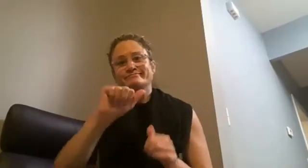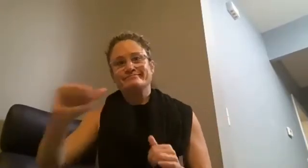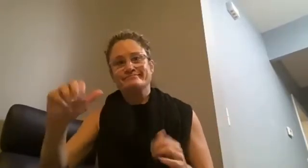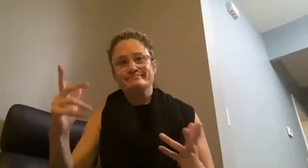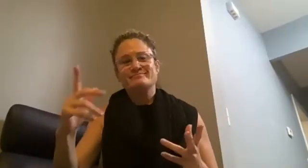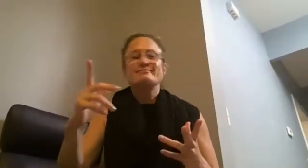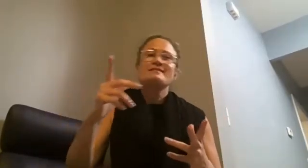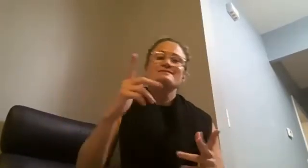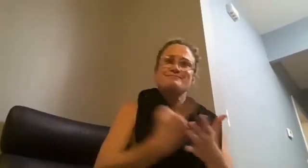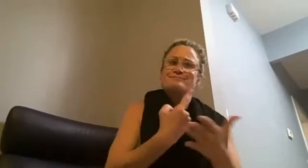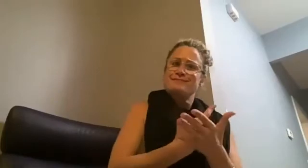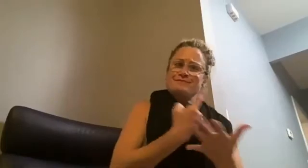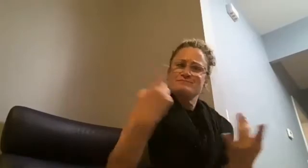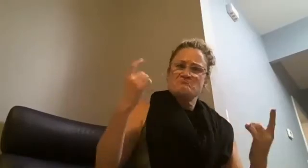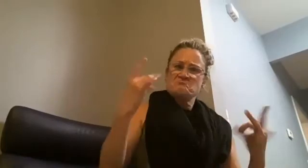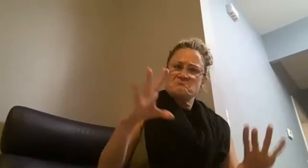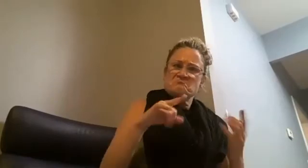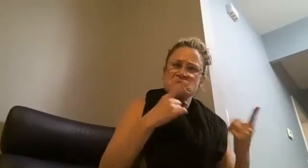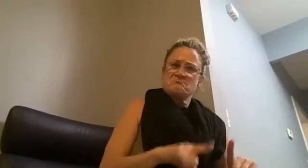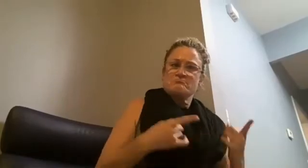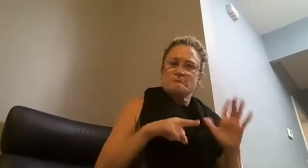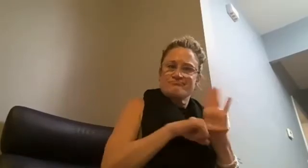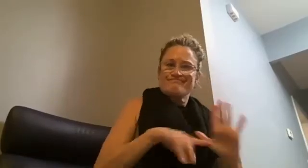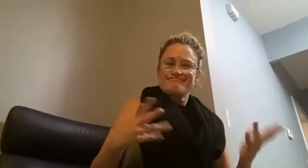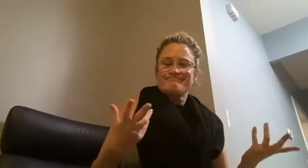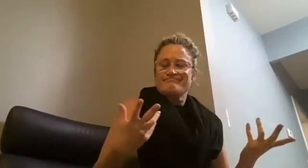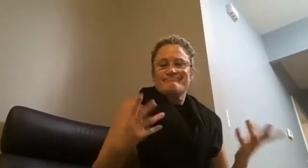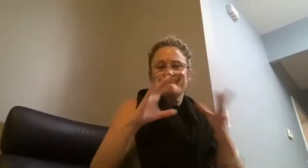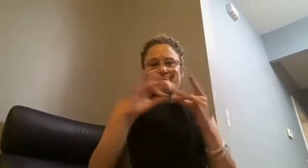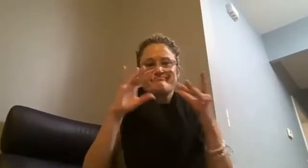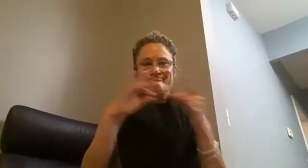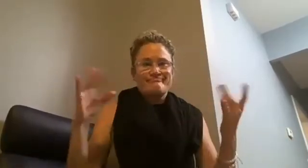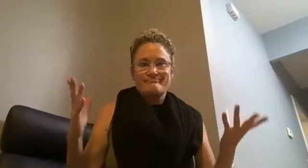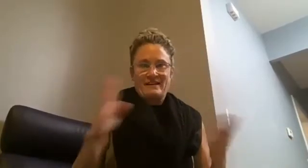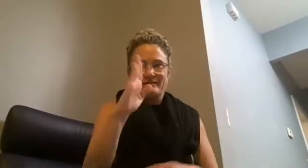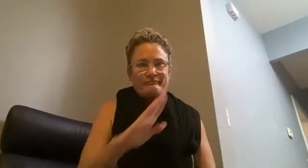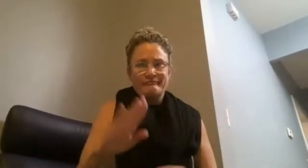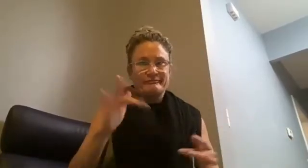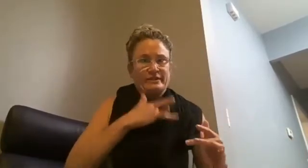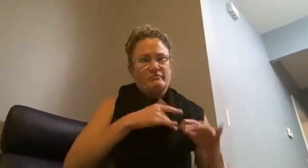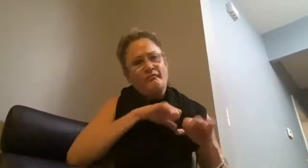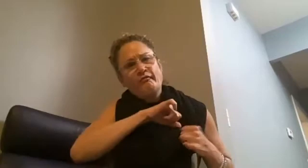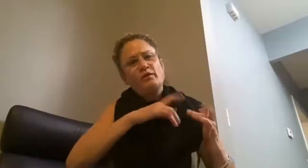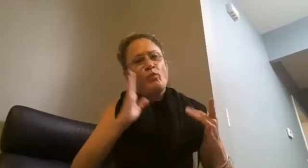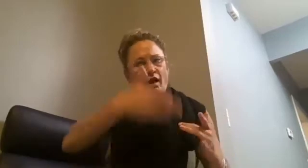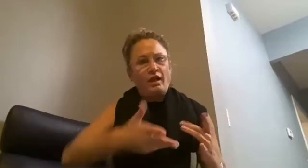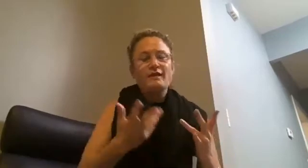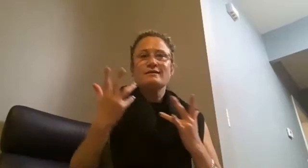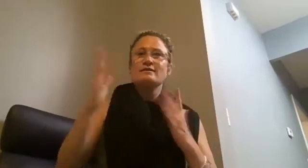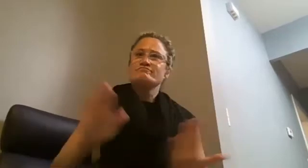disappointed, because the message of AA isn't that you will never again feel pain or you will never again face difficulty. It's